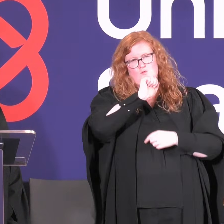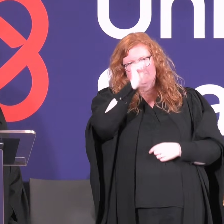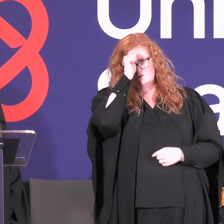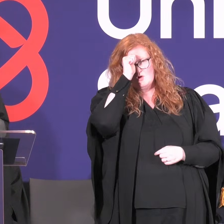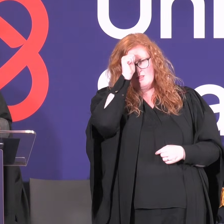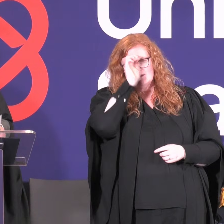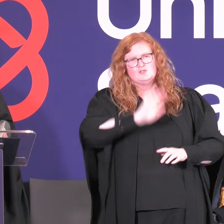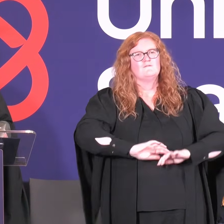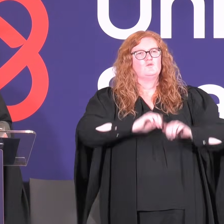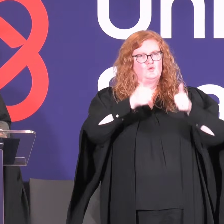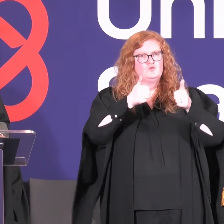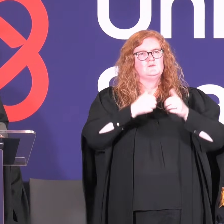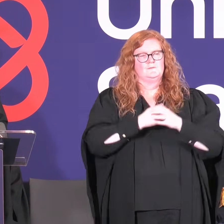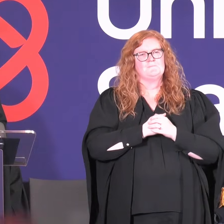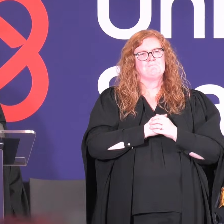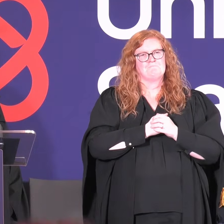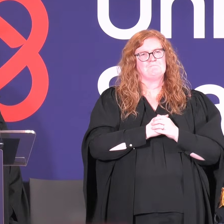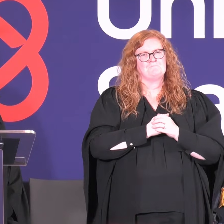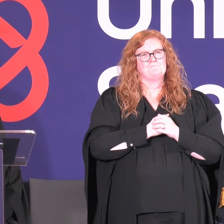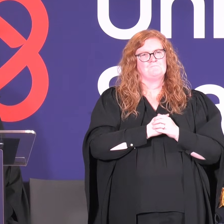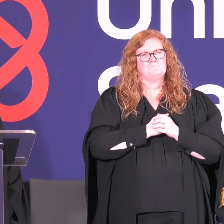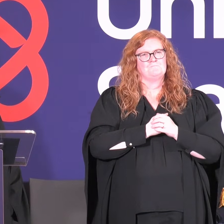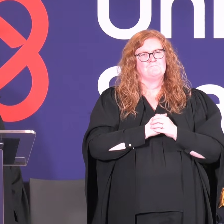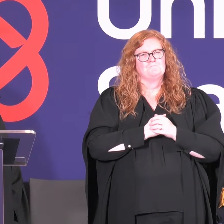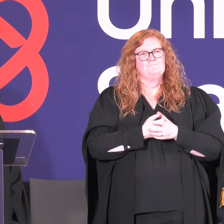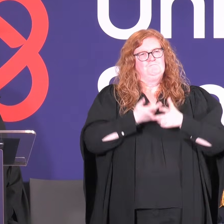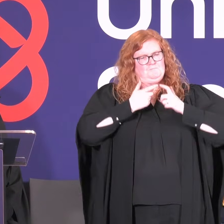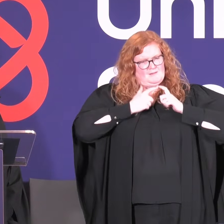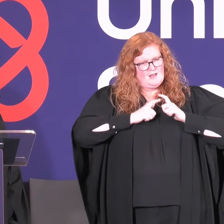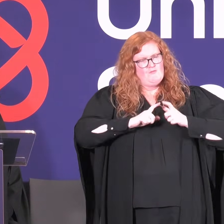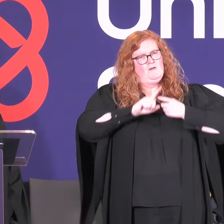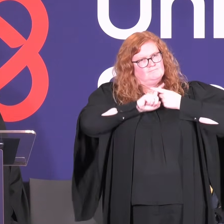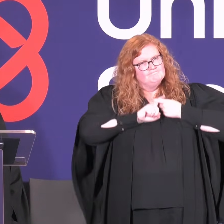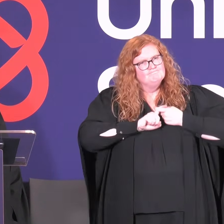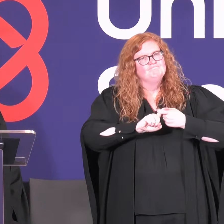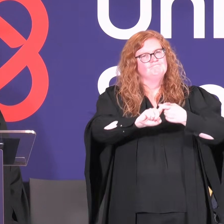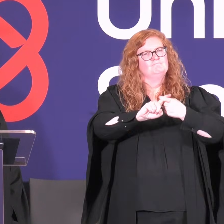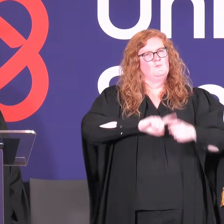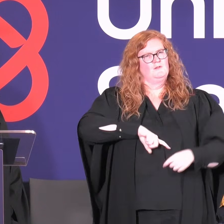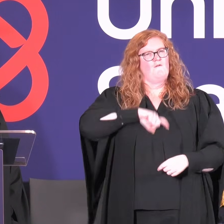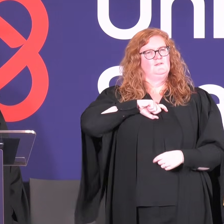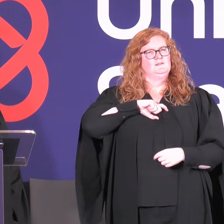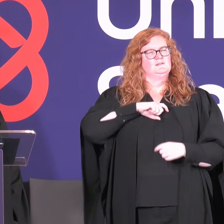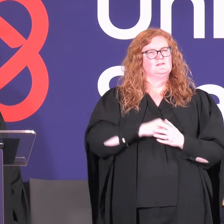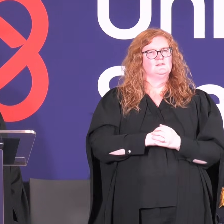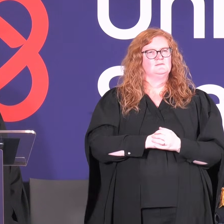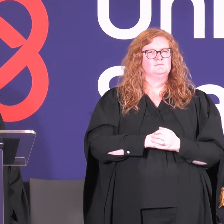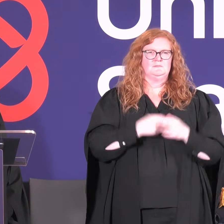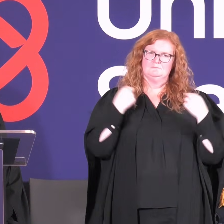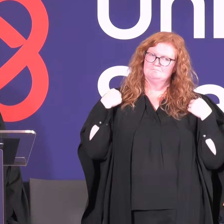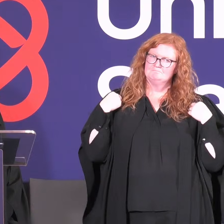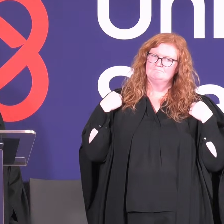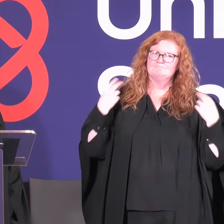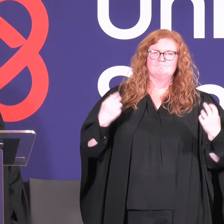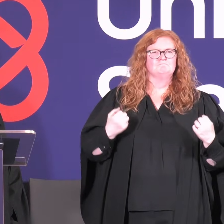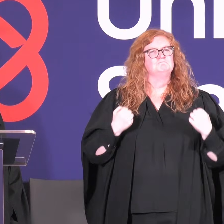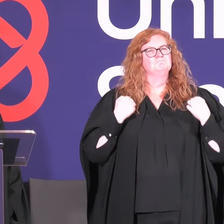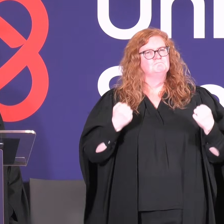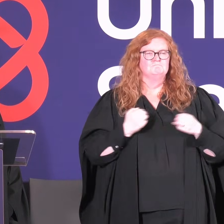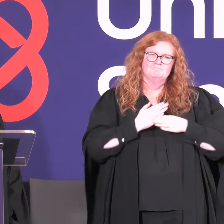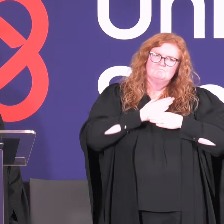for good. Carry that forward with confidence. Be bold in your